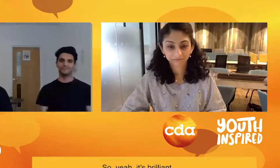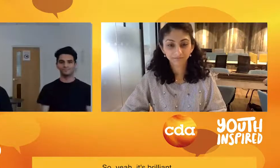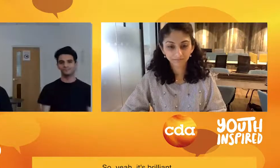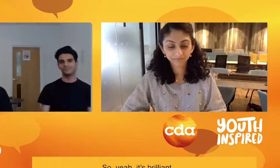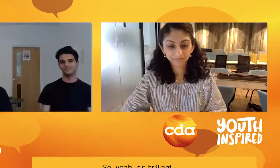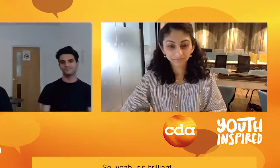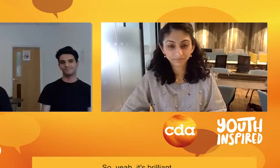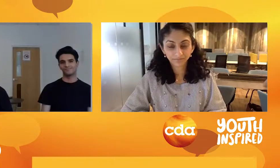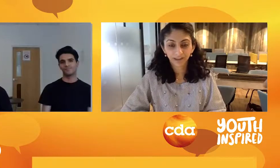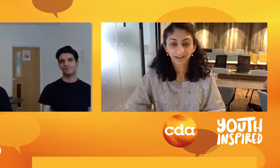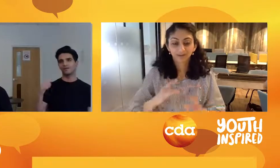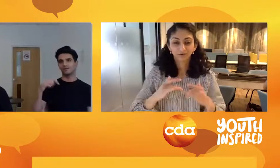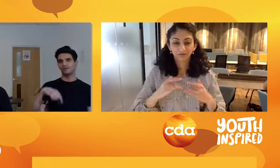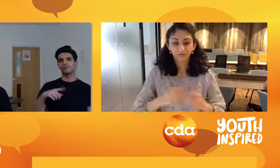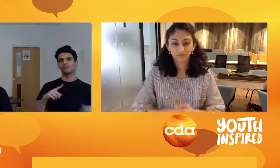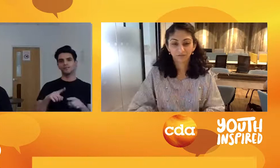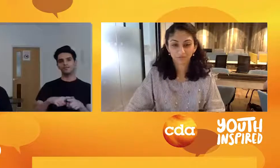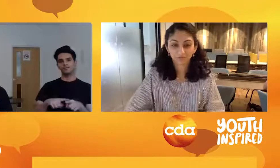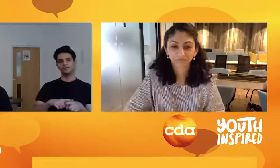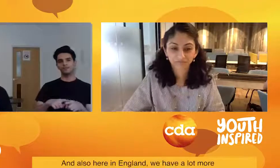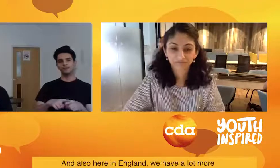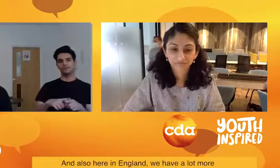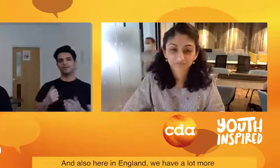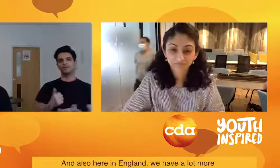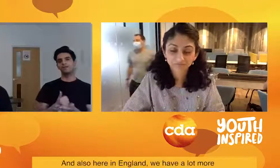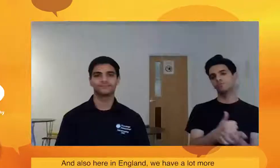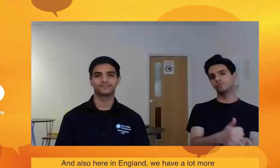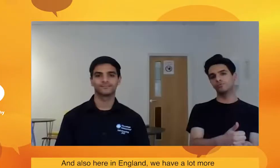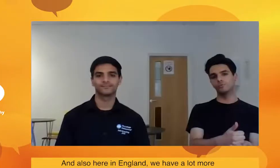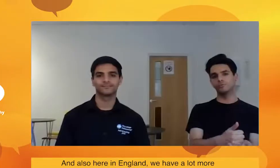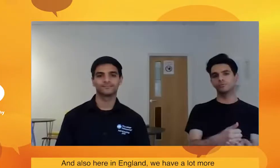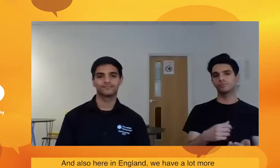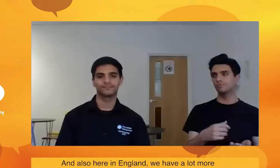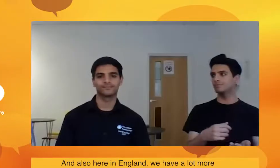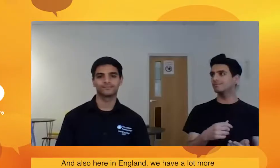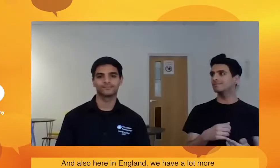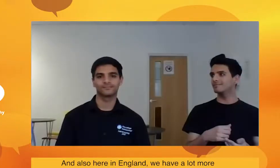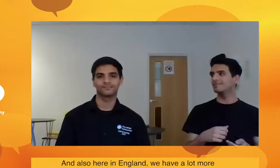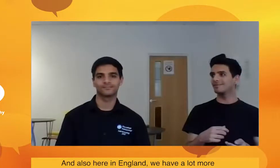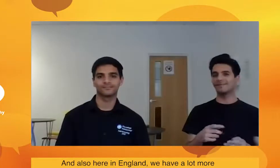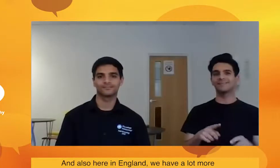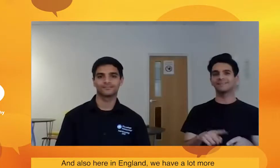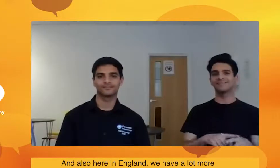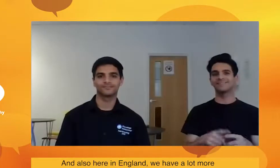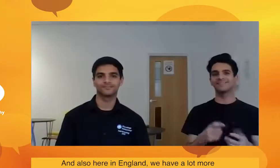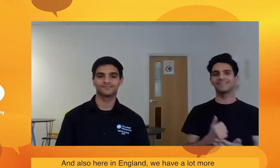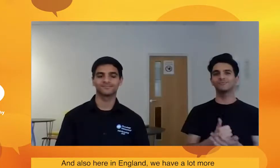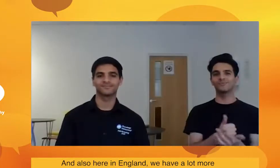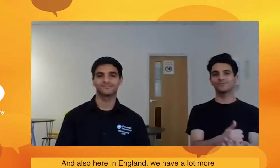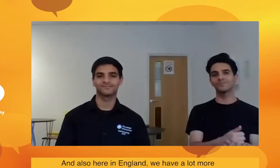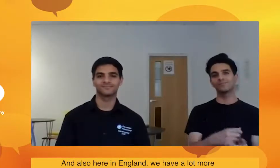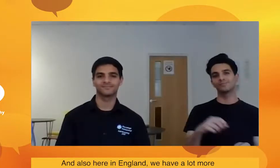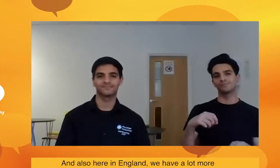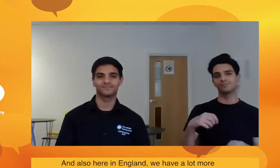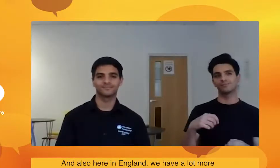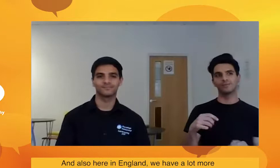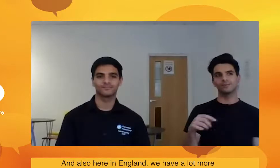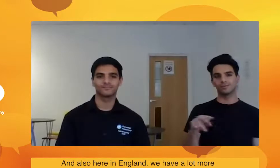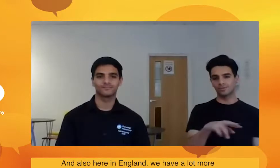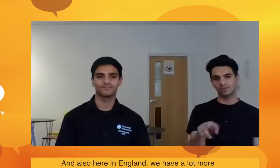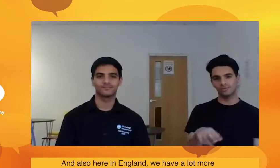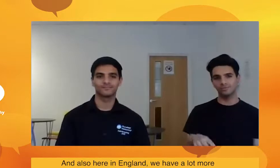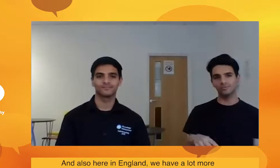So yeah, it's brilliant. And also here in England, we have a lot more